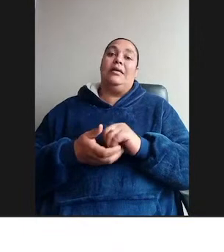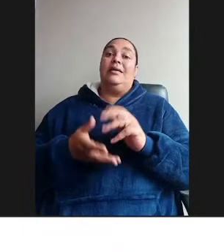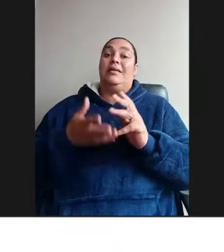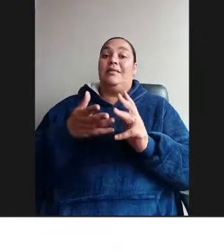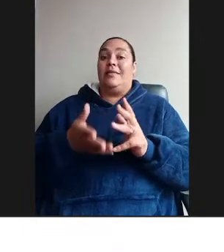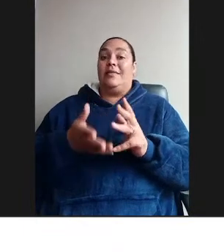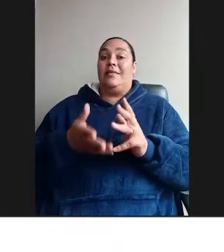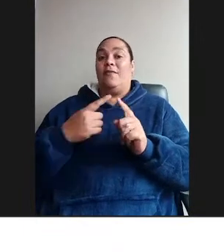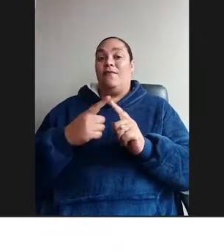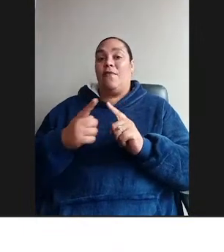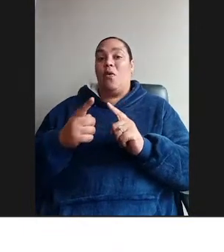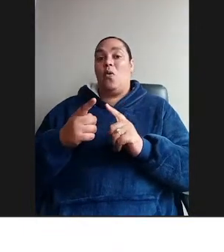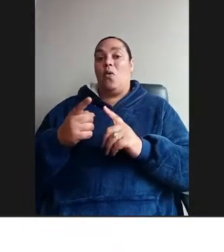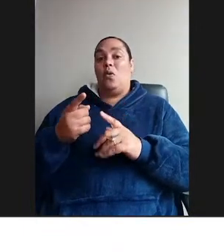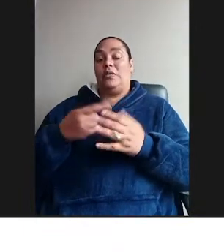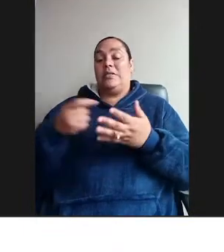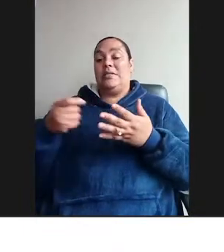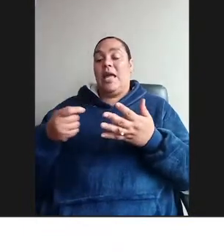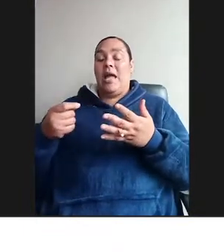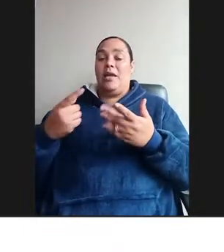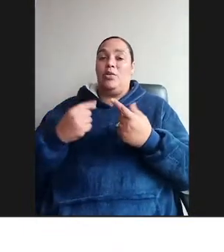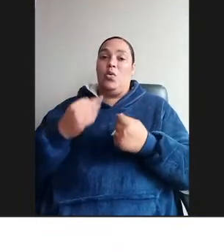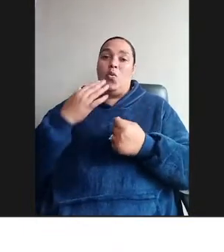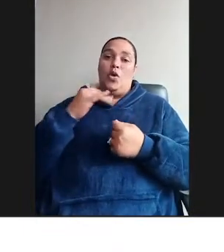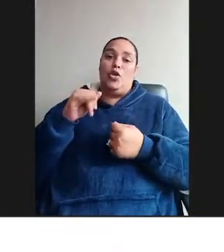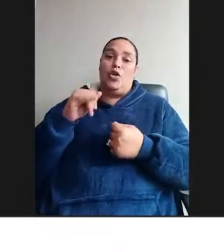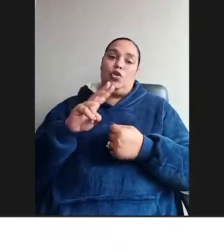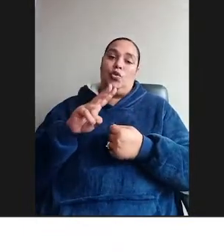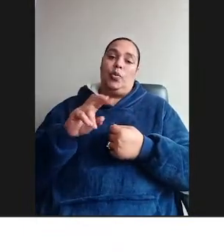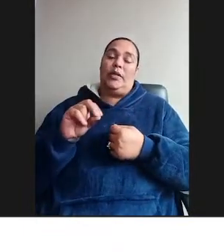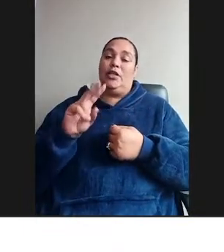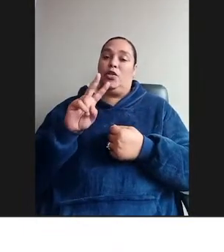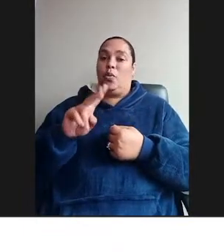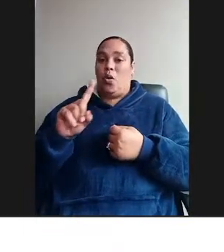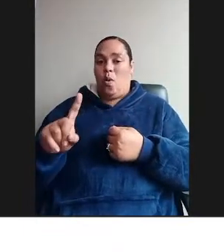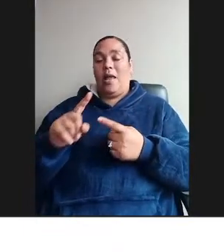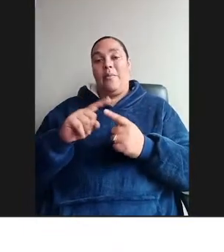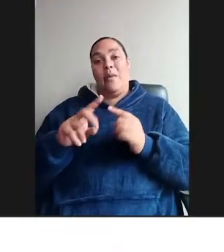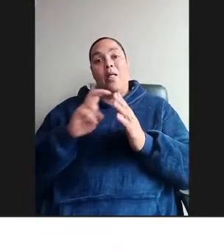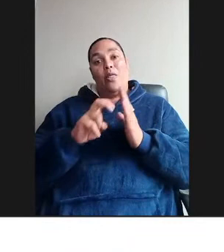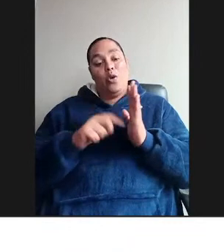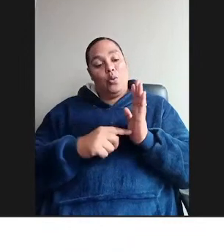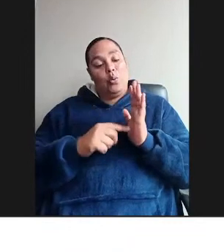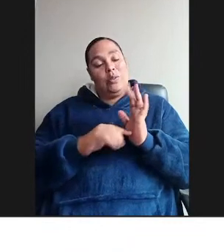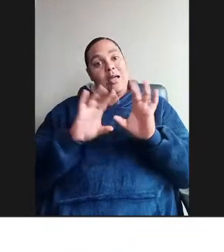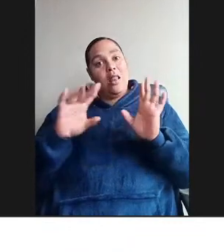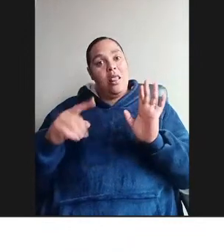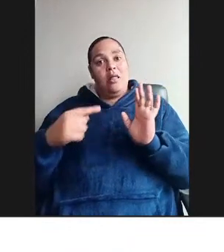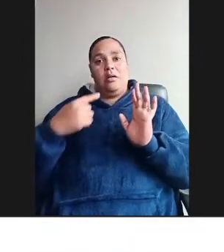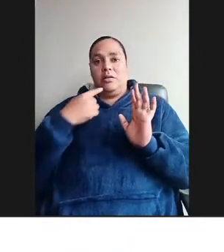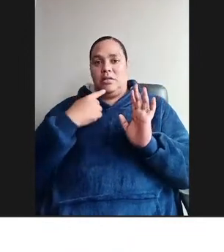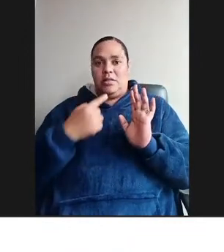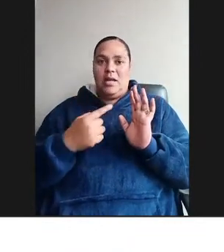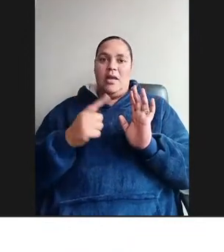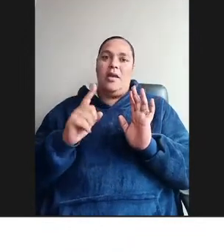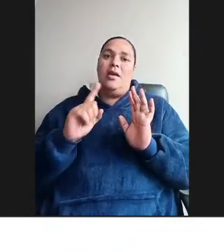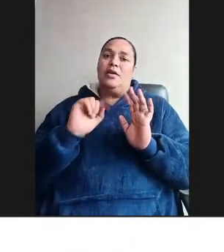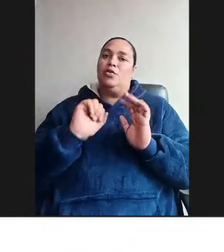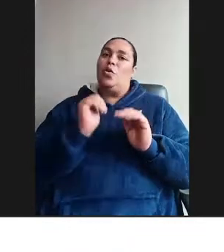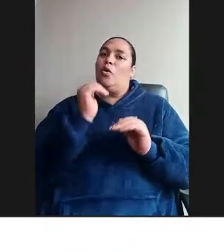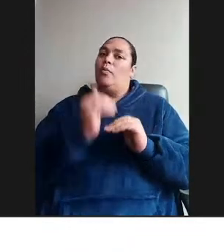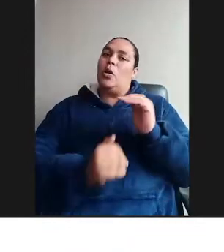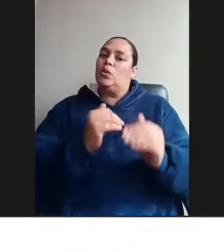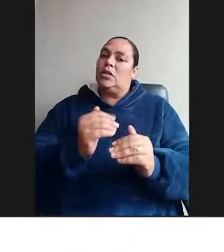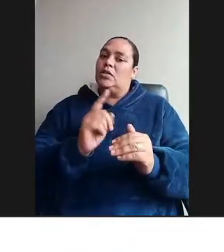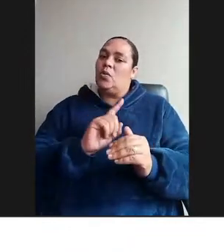signed in June 2021, and it sets out quite clearly what the process is